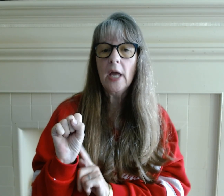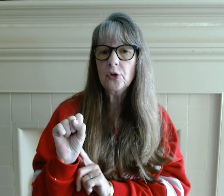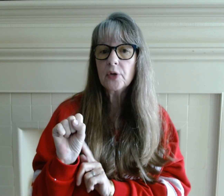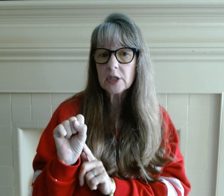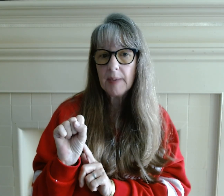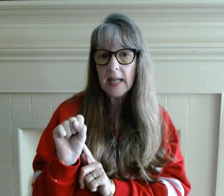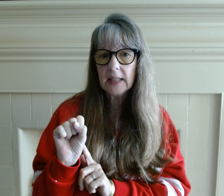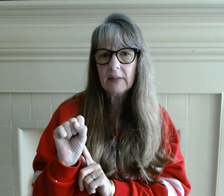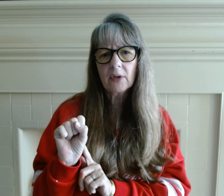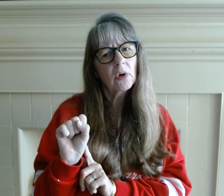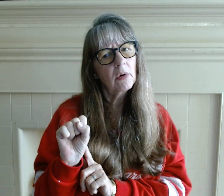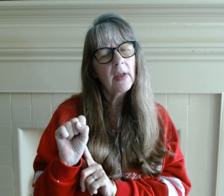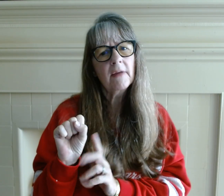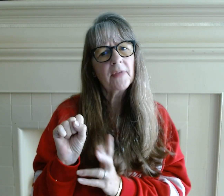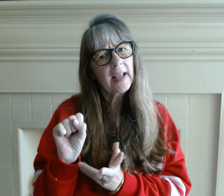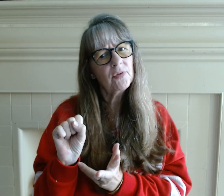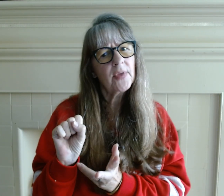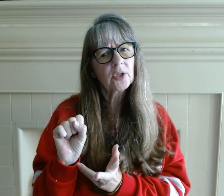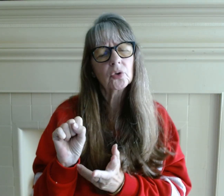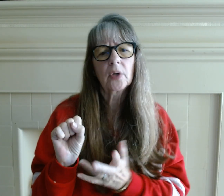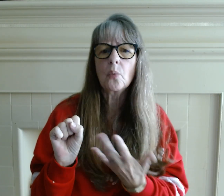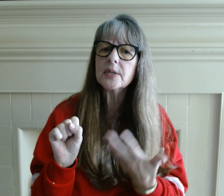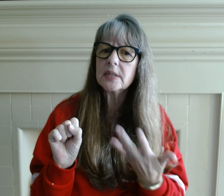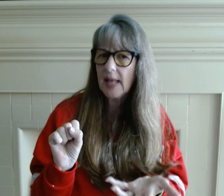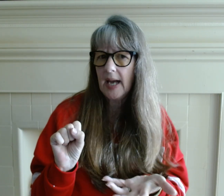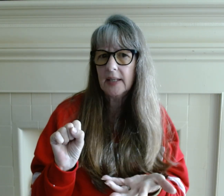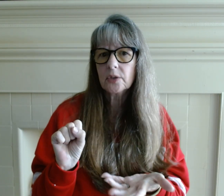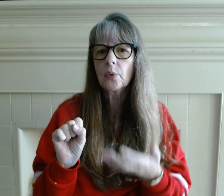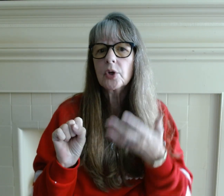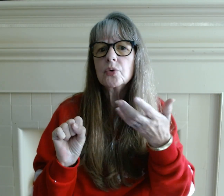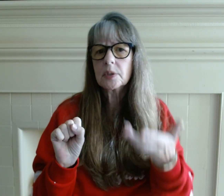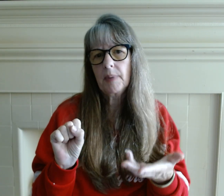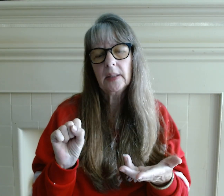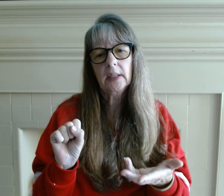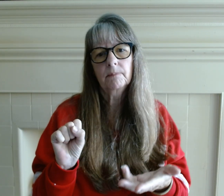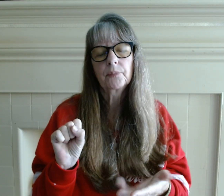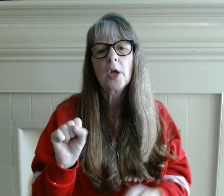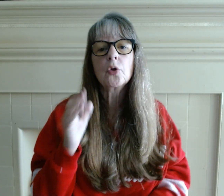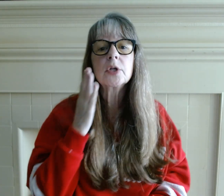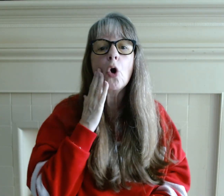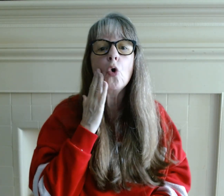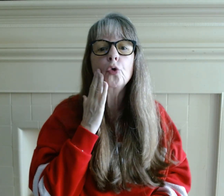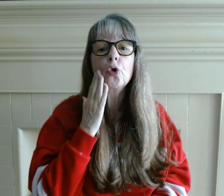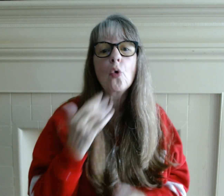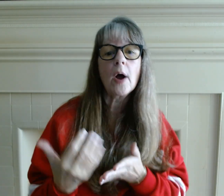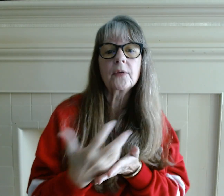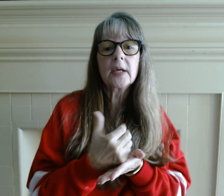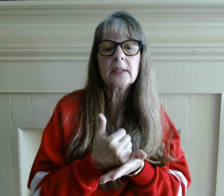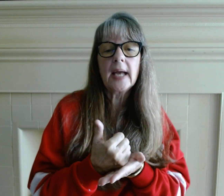could spell it, and they'll go, and if they give you that look like, what's that? What are you spelling? You say, oh, I've